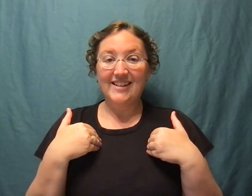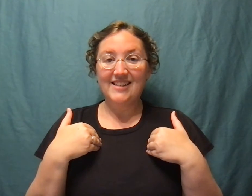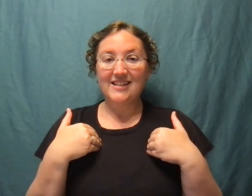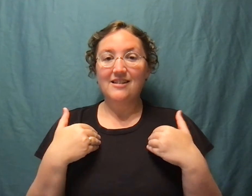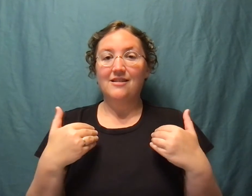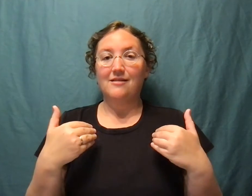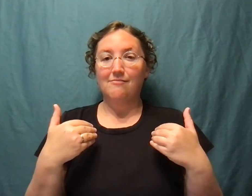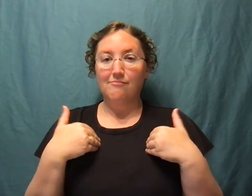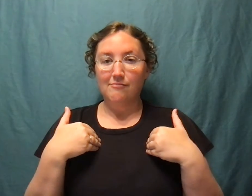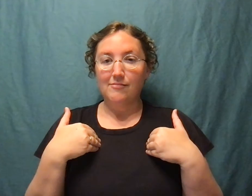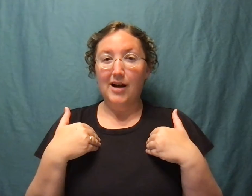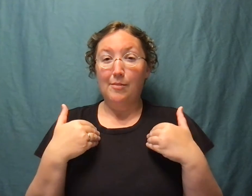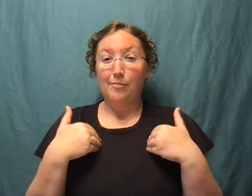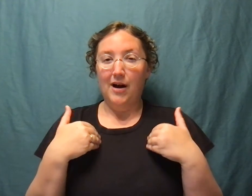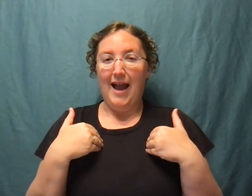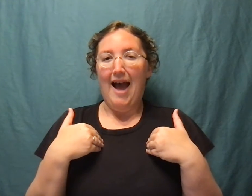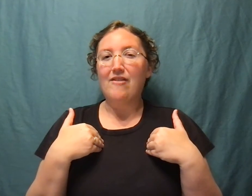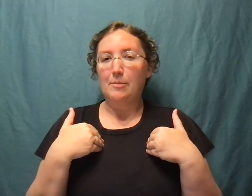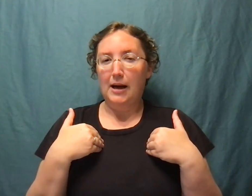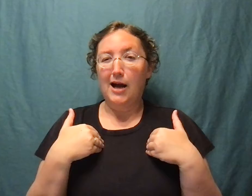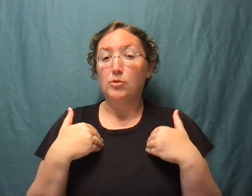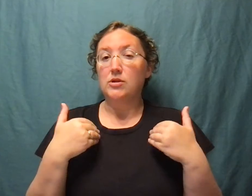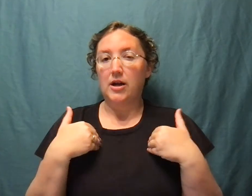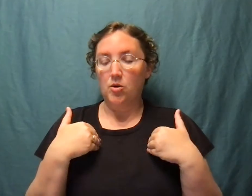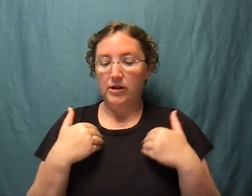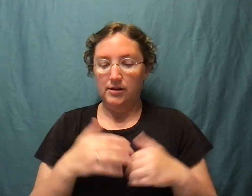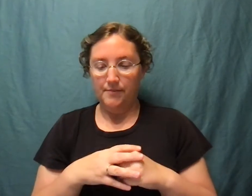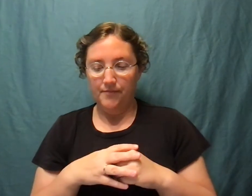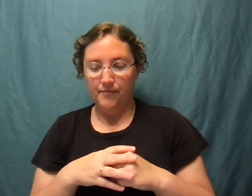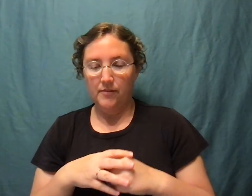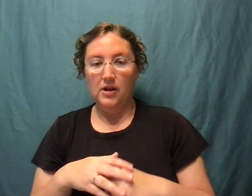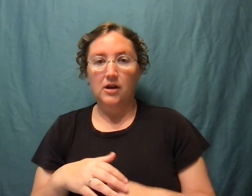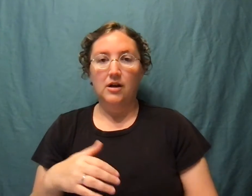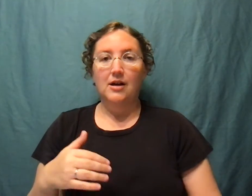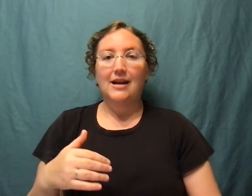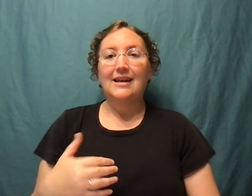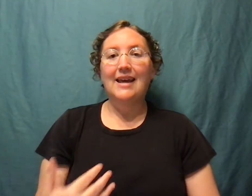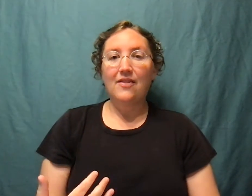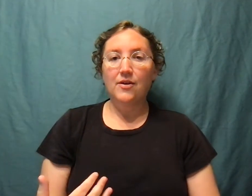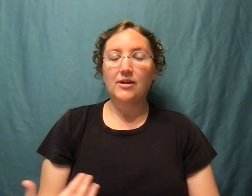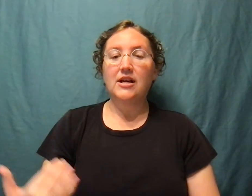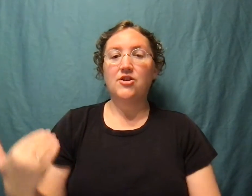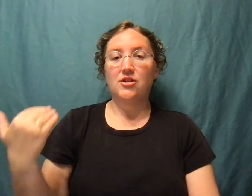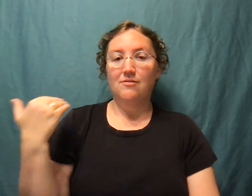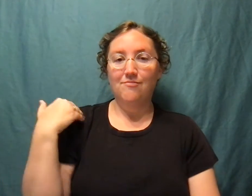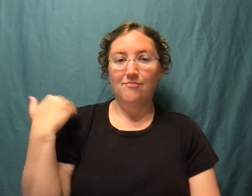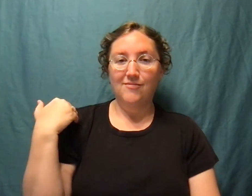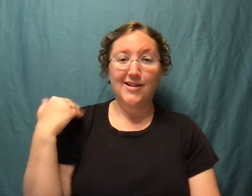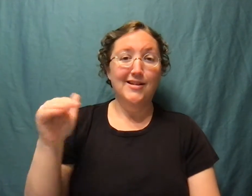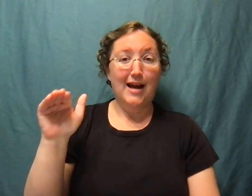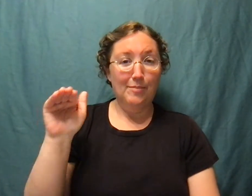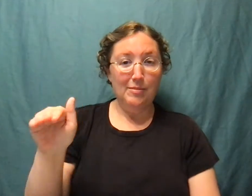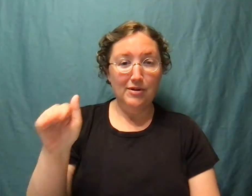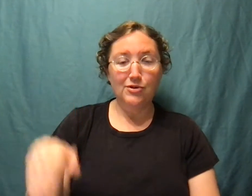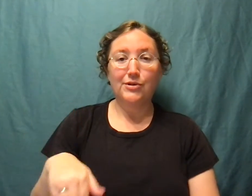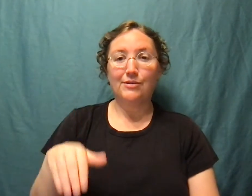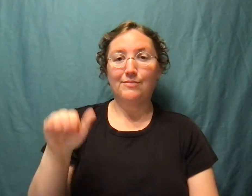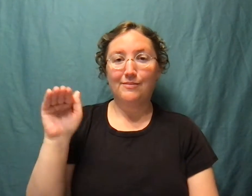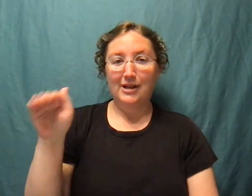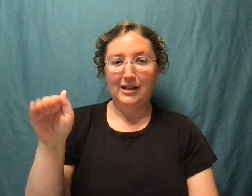it. I have it at my house. I own it. Get their attention. Tap them on the shoulder.